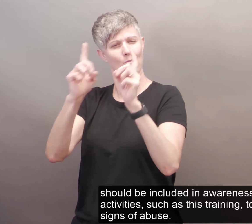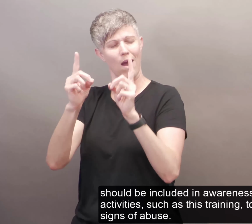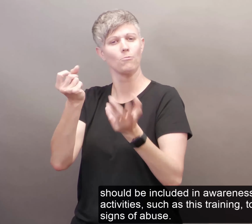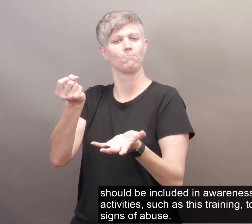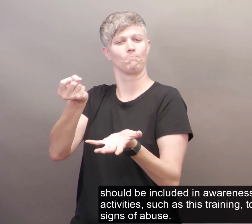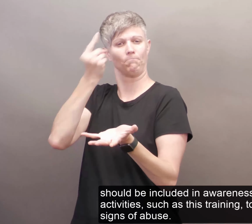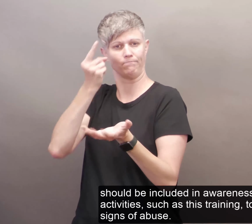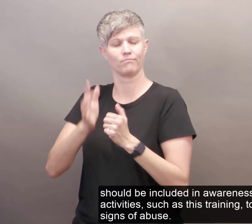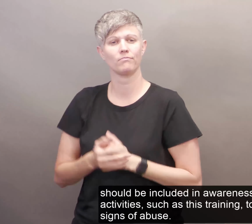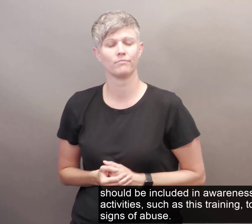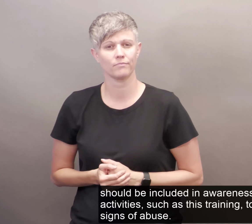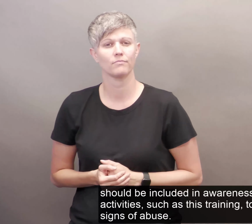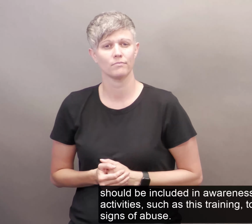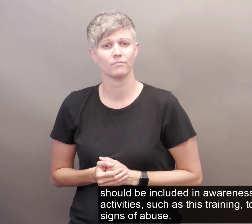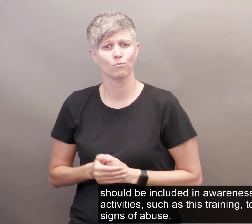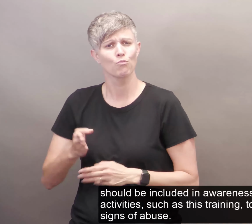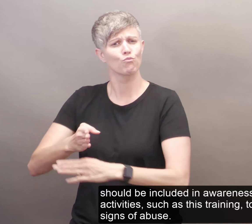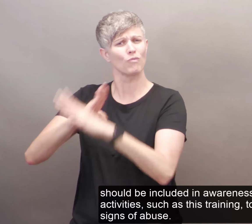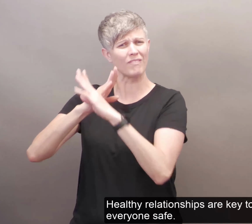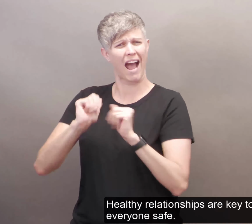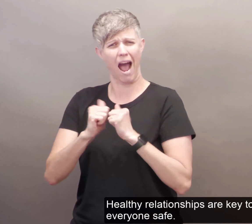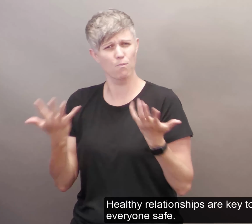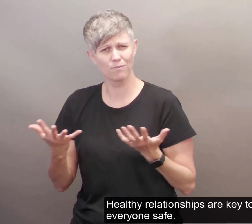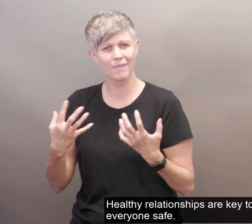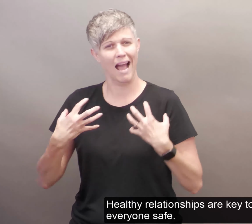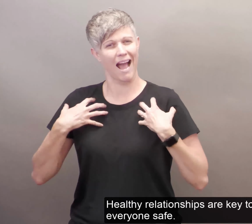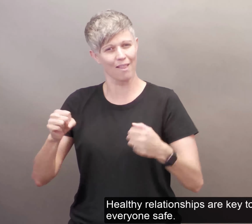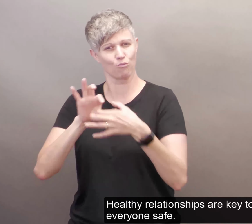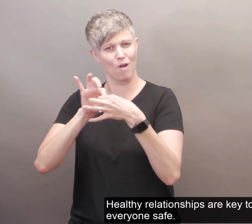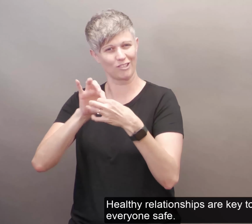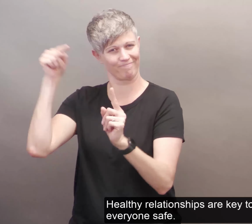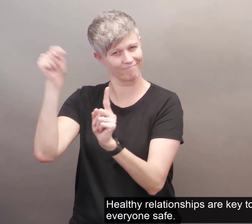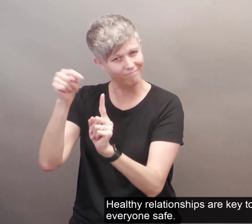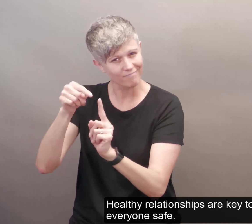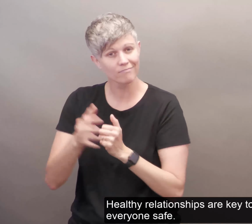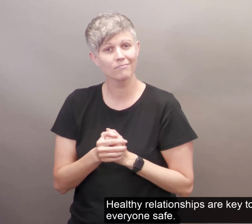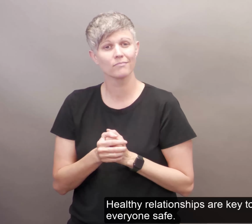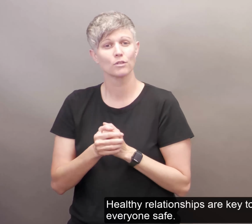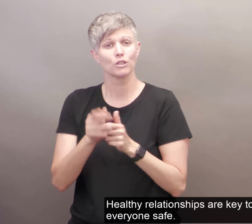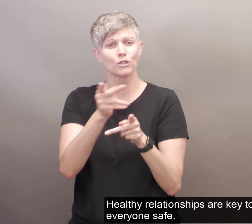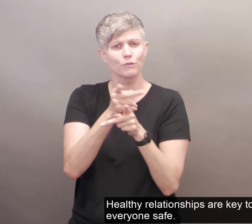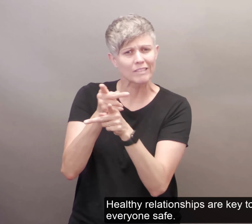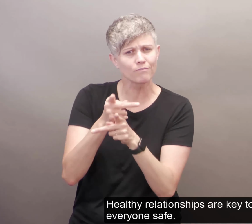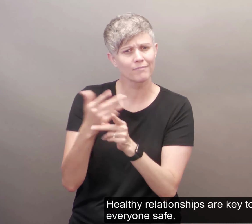to know the signs of abuse. Healthy relationships are key to keeping everyone safe.